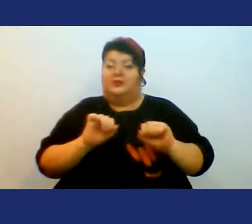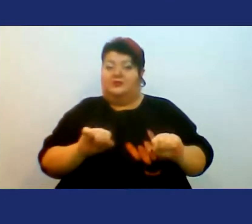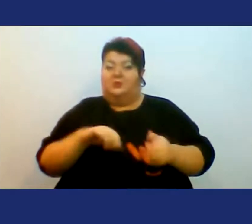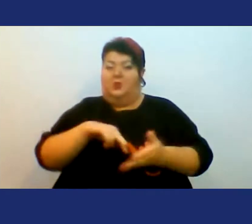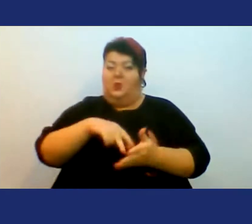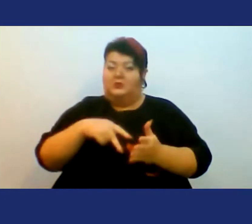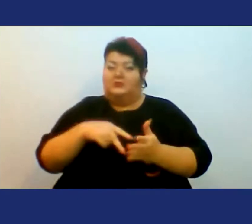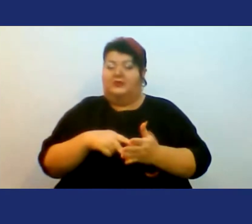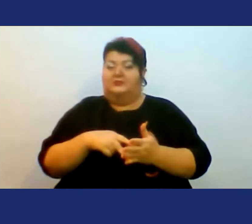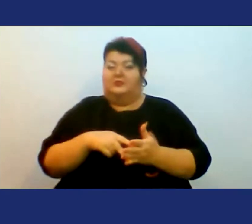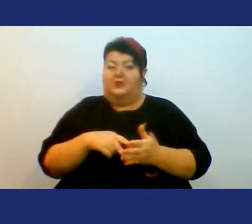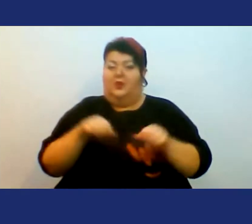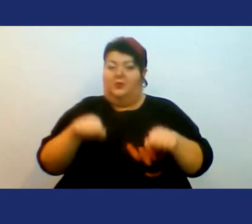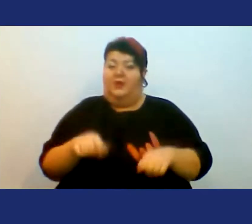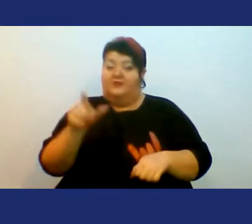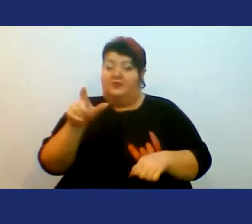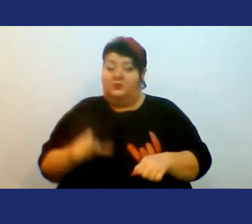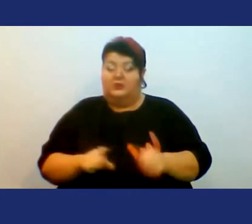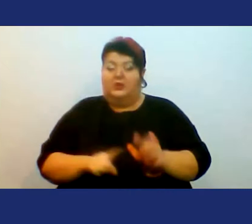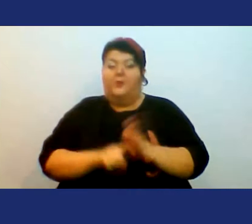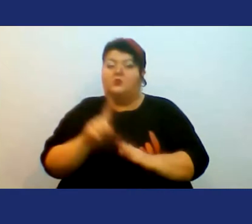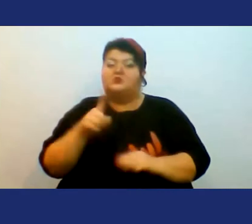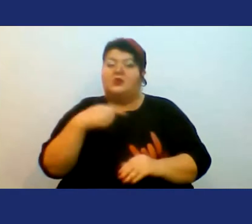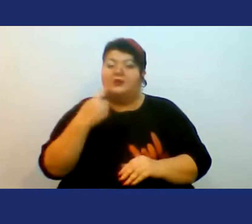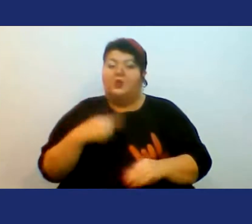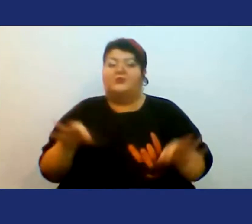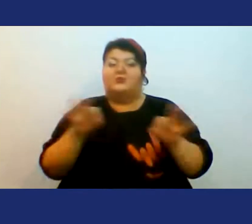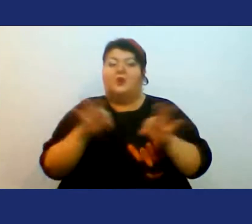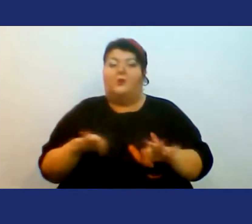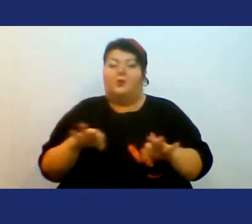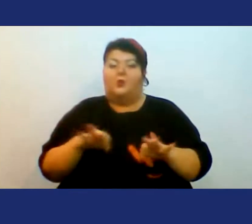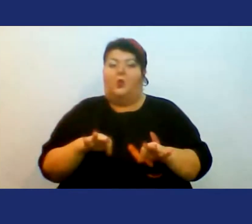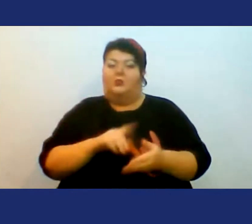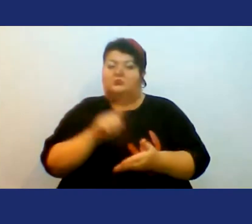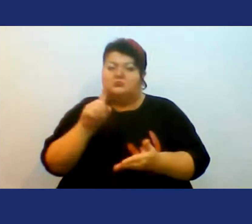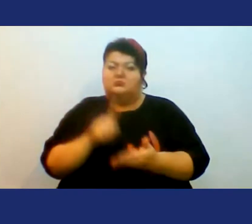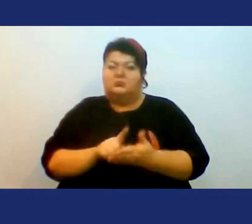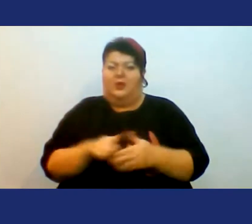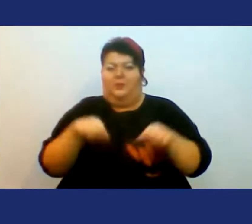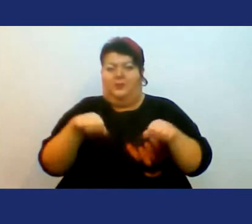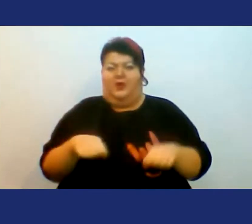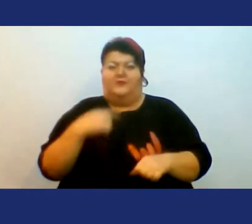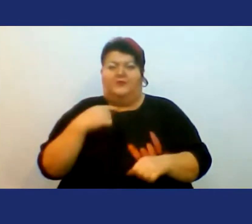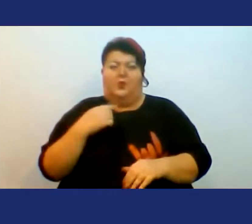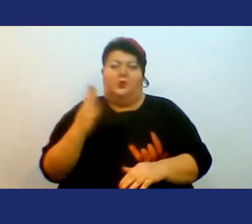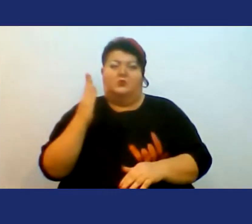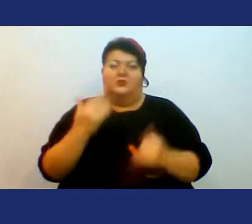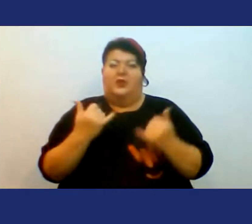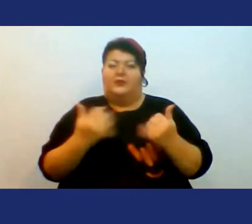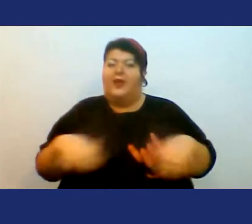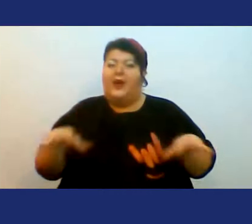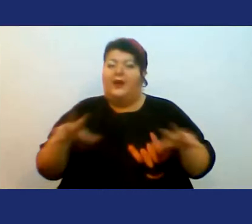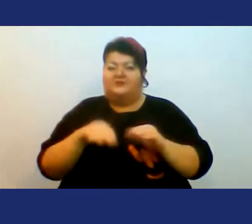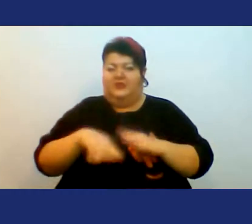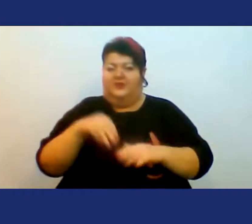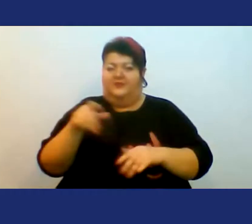have it on our agenda within the framework of human rights activist agenda, that